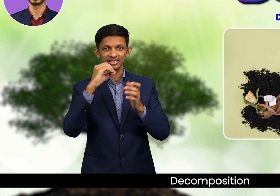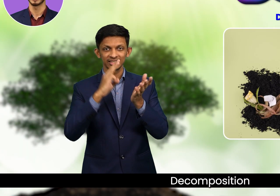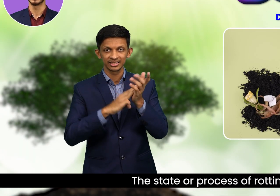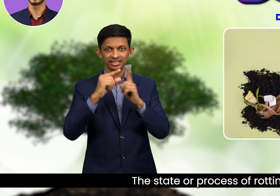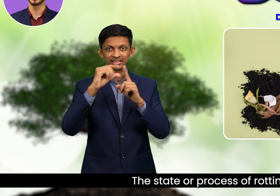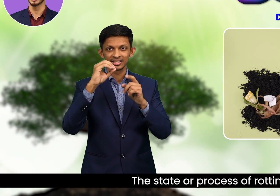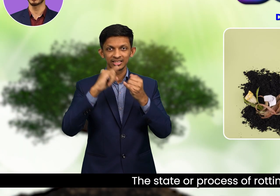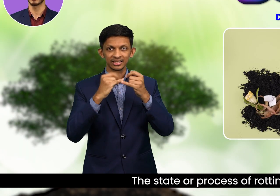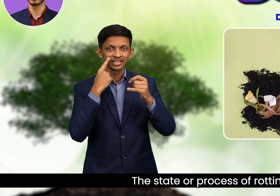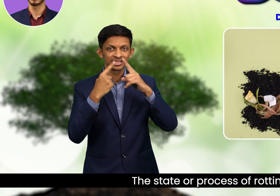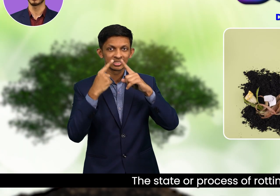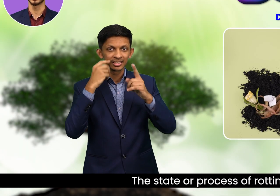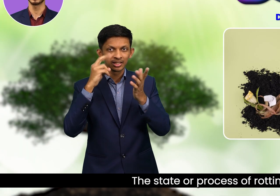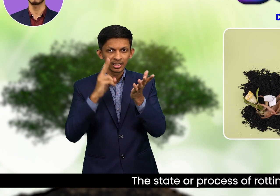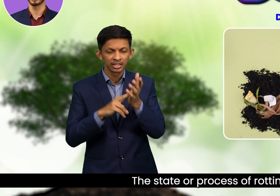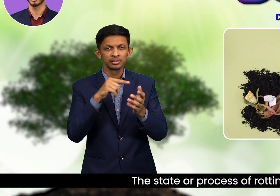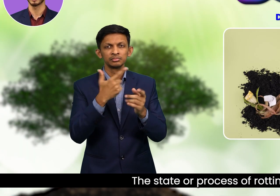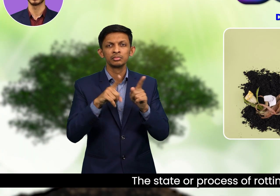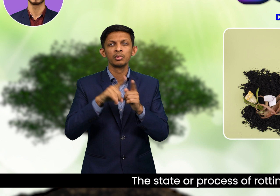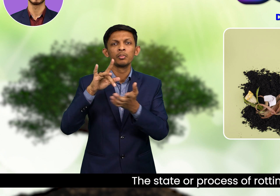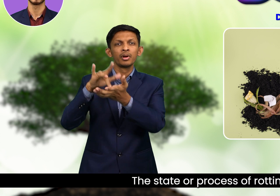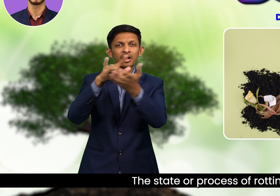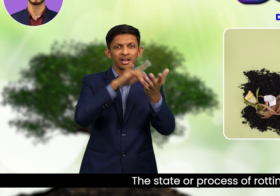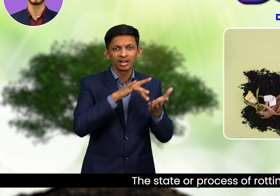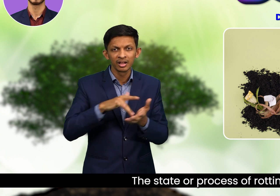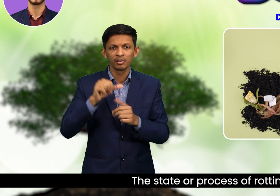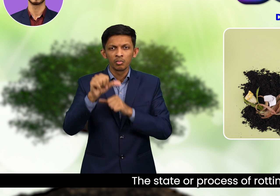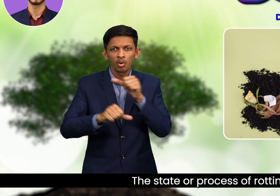Decomposition. The state or process of rotting.